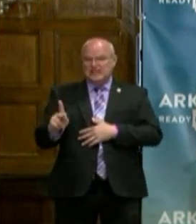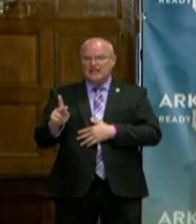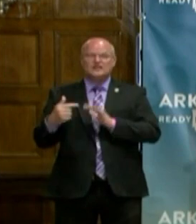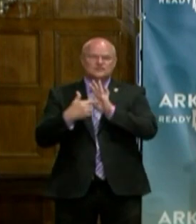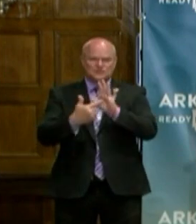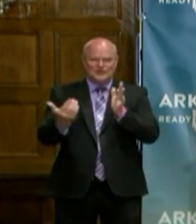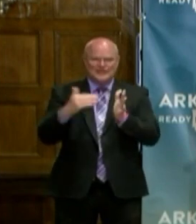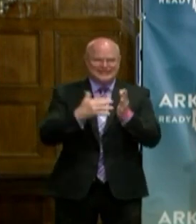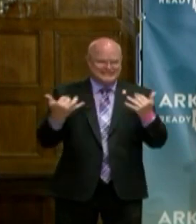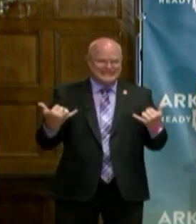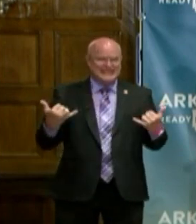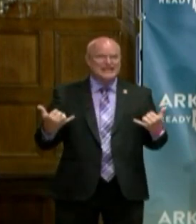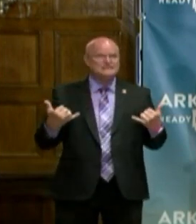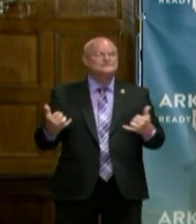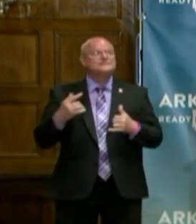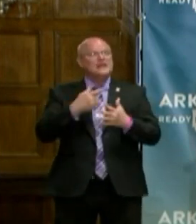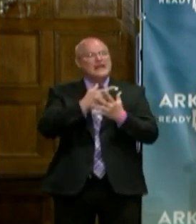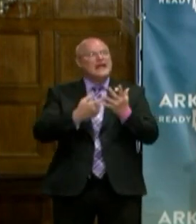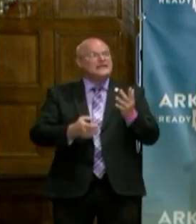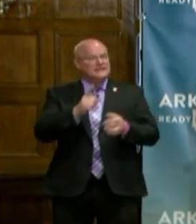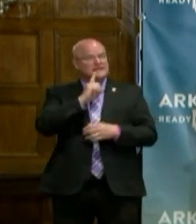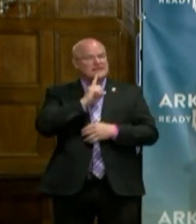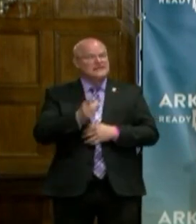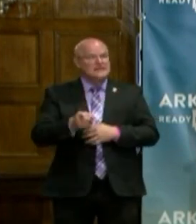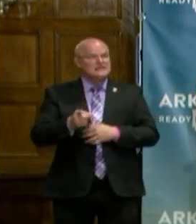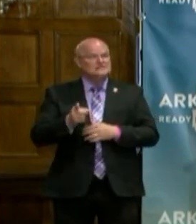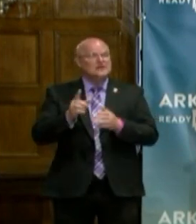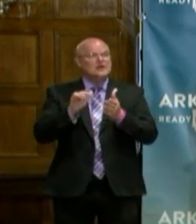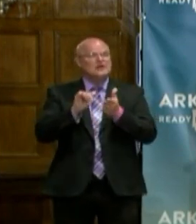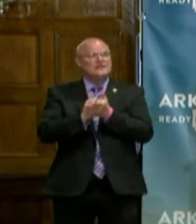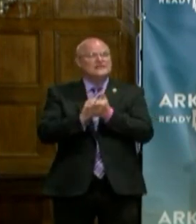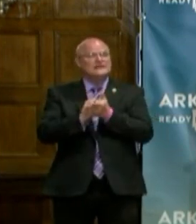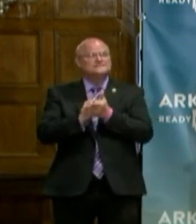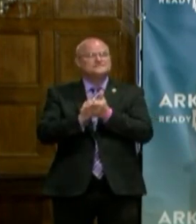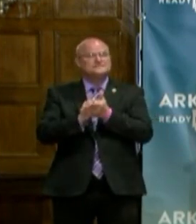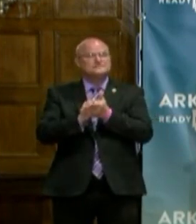want to show it again today. And these are the